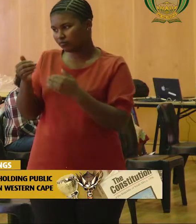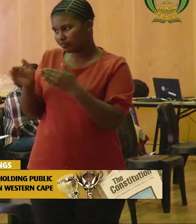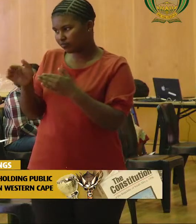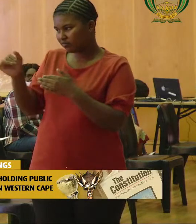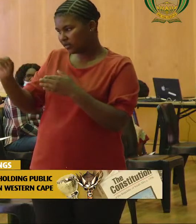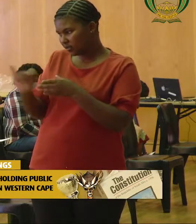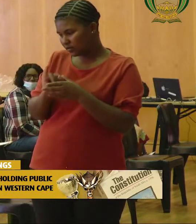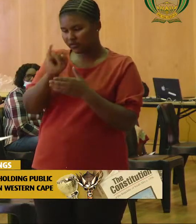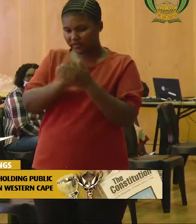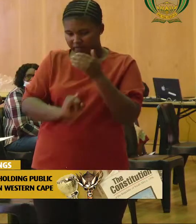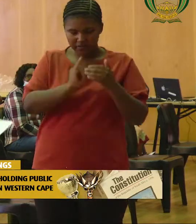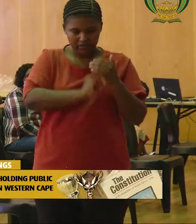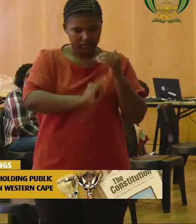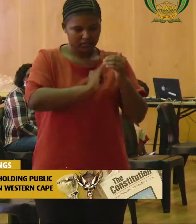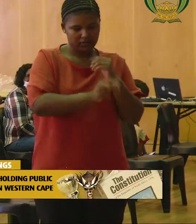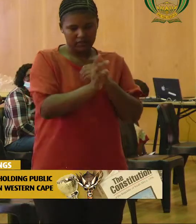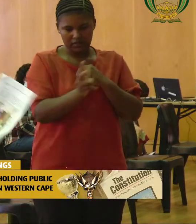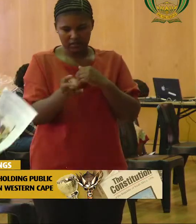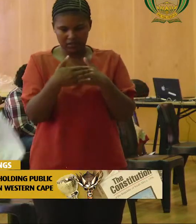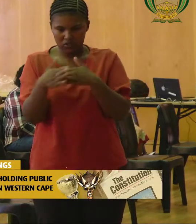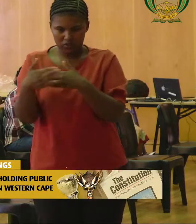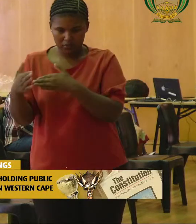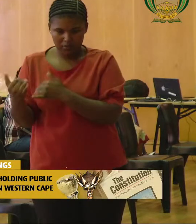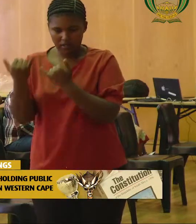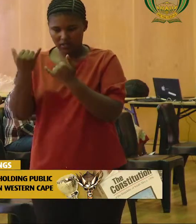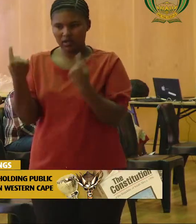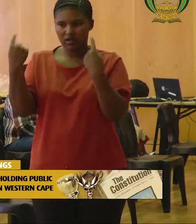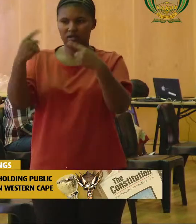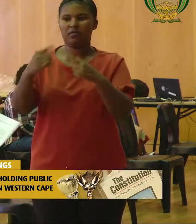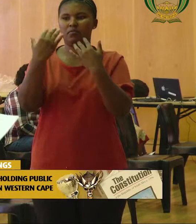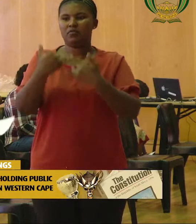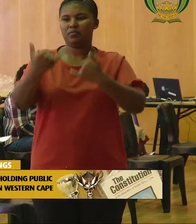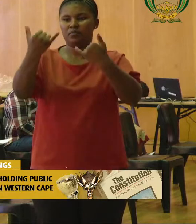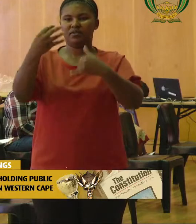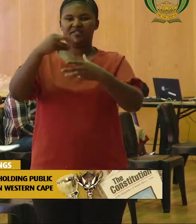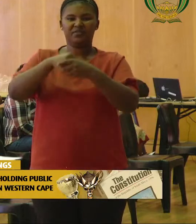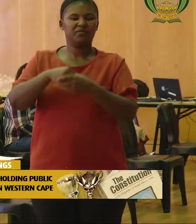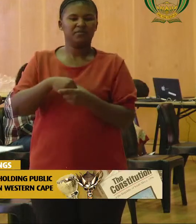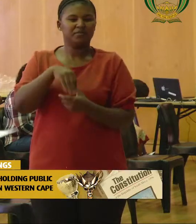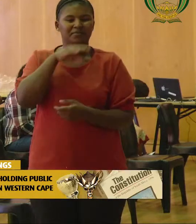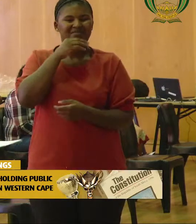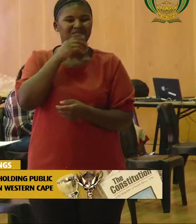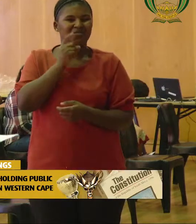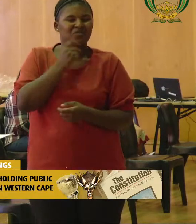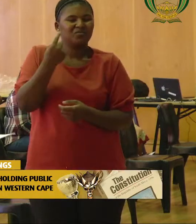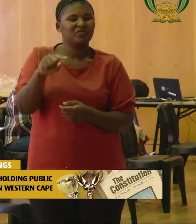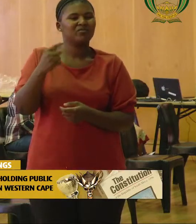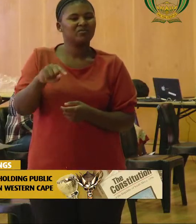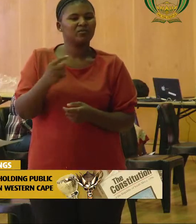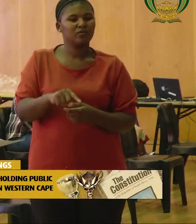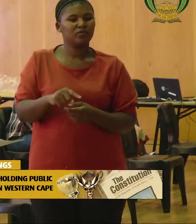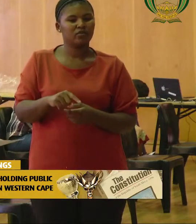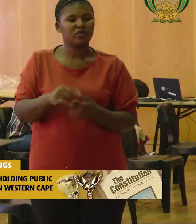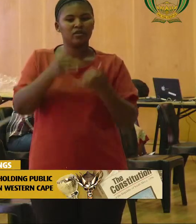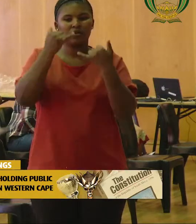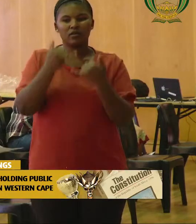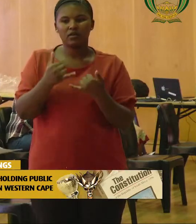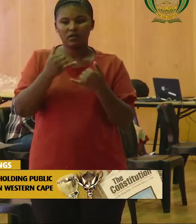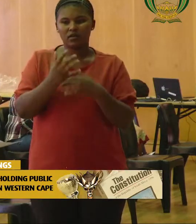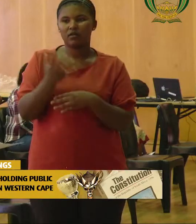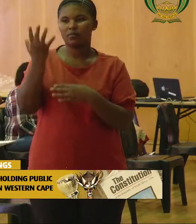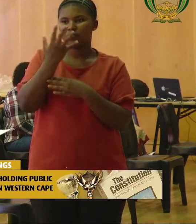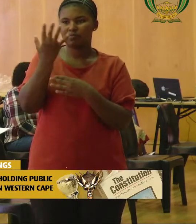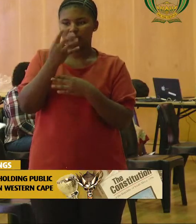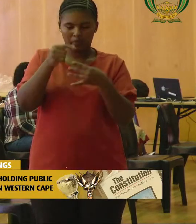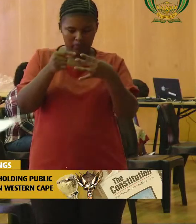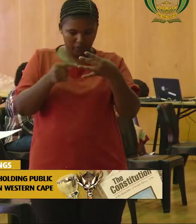or i-independent uba zizimele kuzabe kuselaphi because ngoku sibala izinto ezingekhoyo abantu abafuna